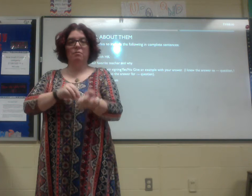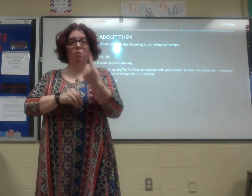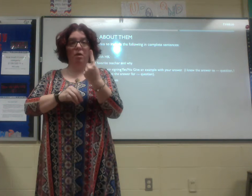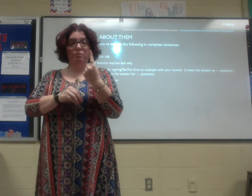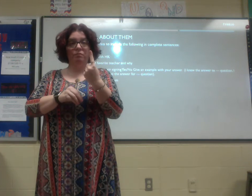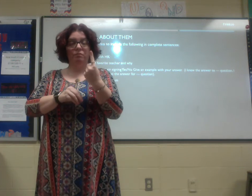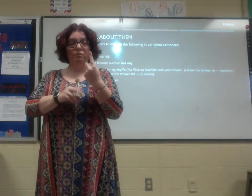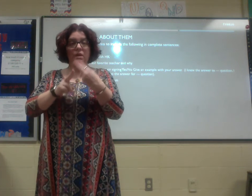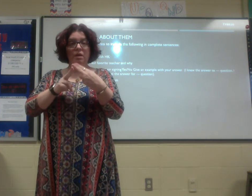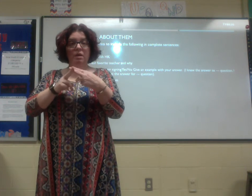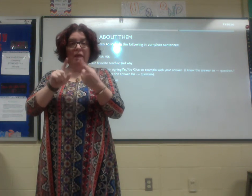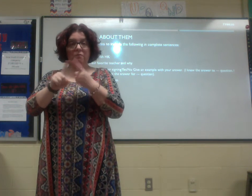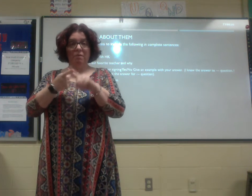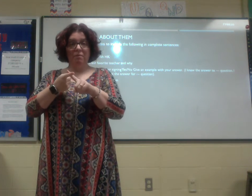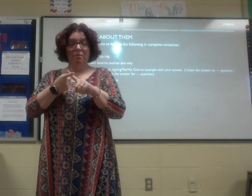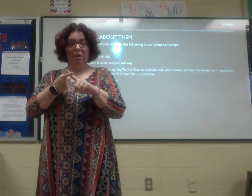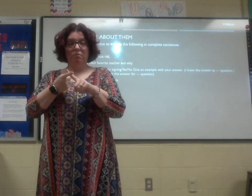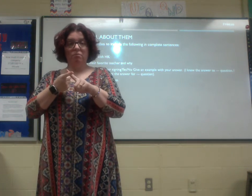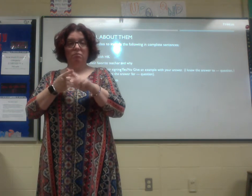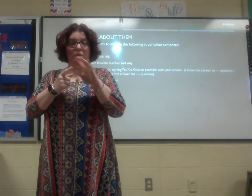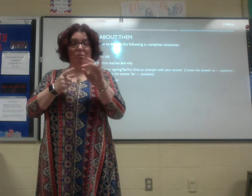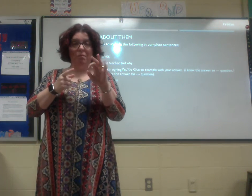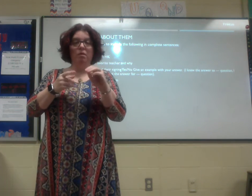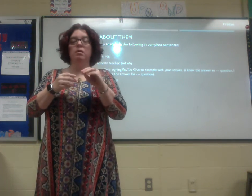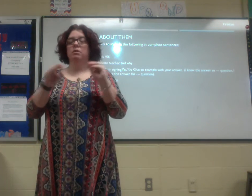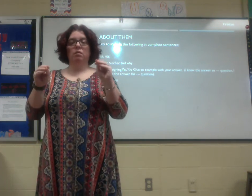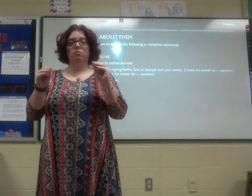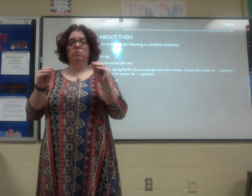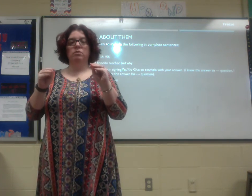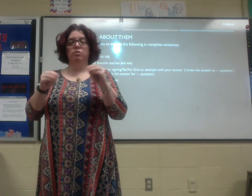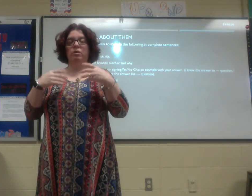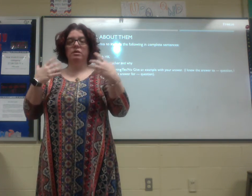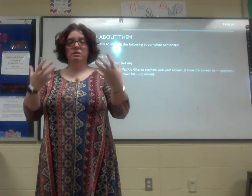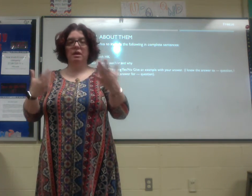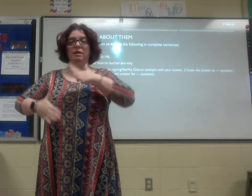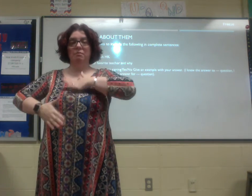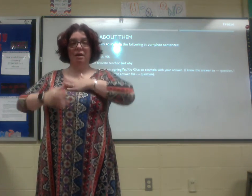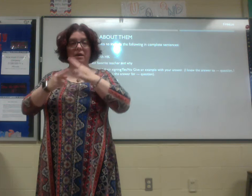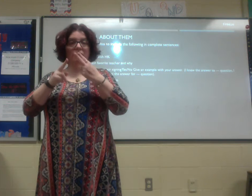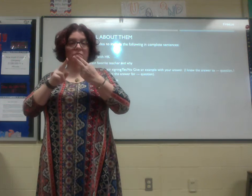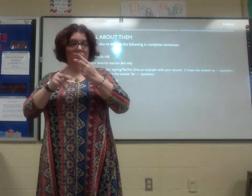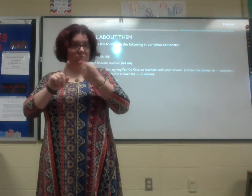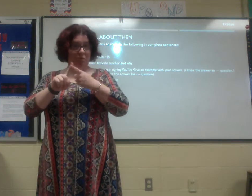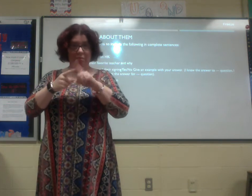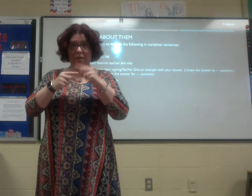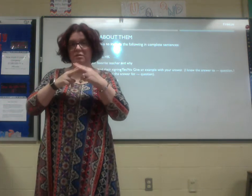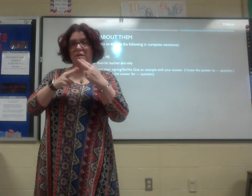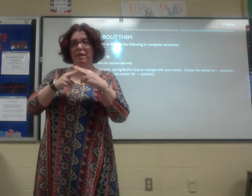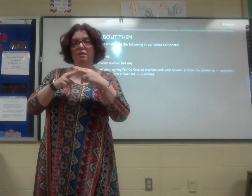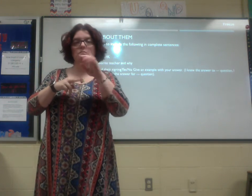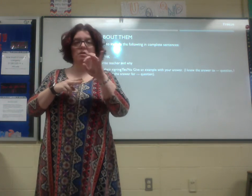1, name of my pen pal, blah, blah, blah. No, you're going to sign my pen pal's name, da, da, da,